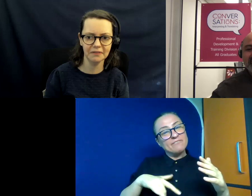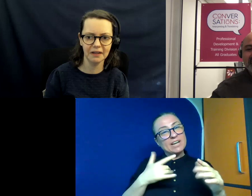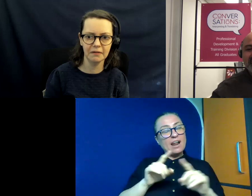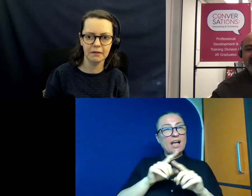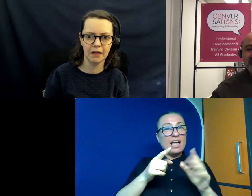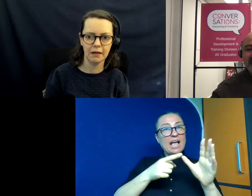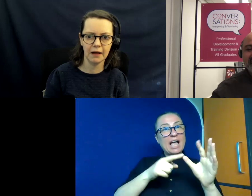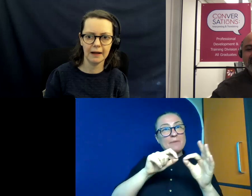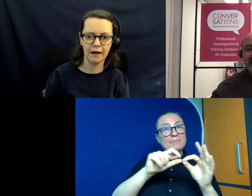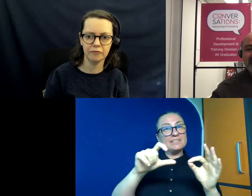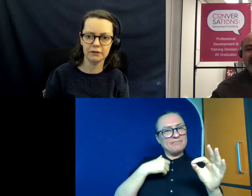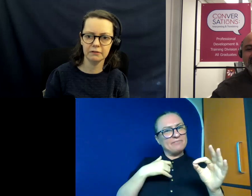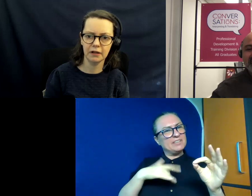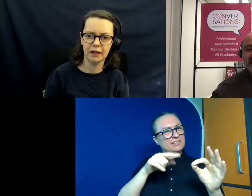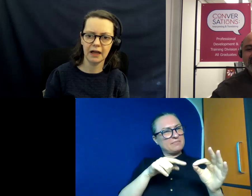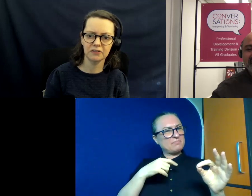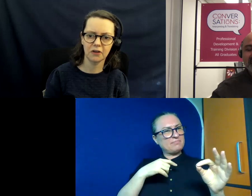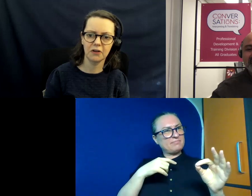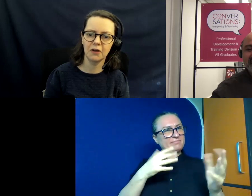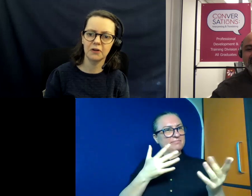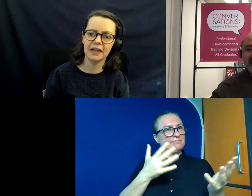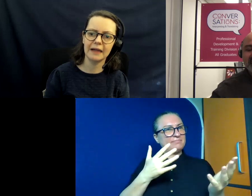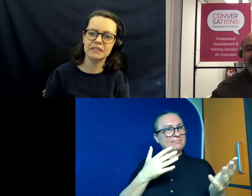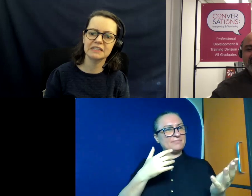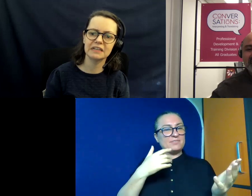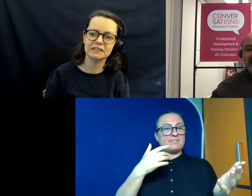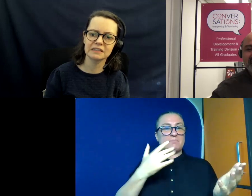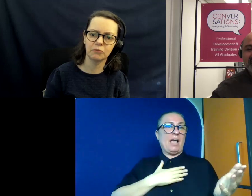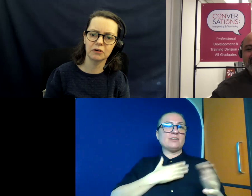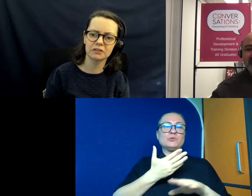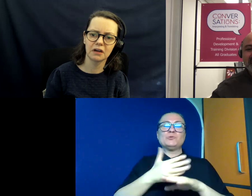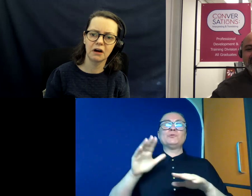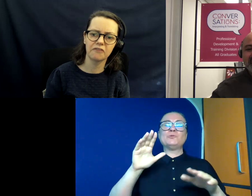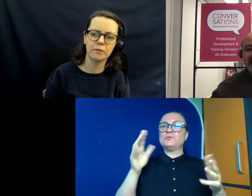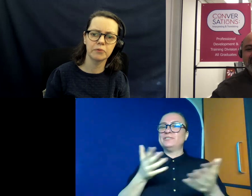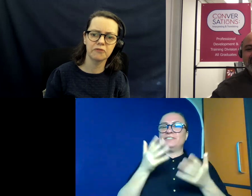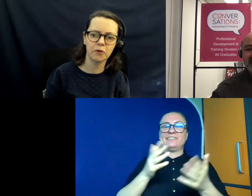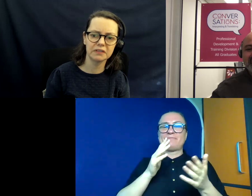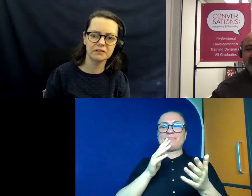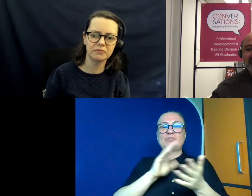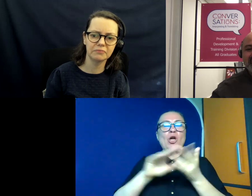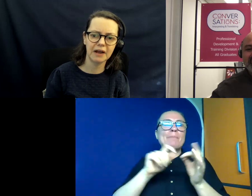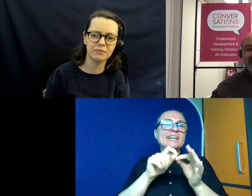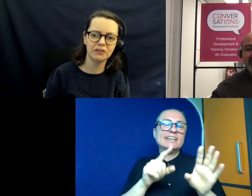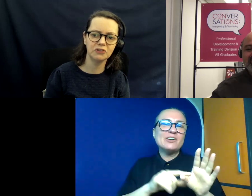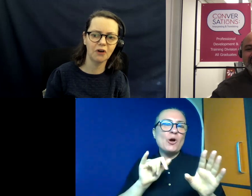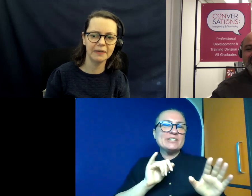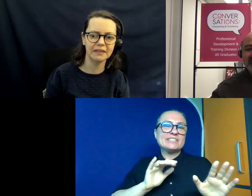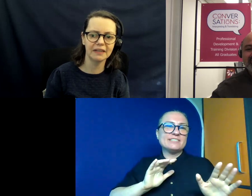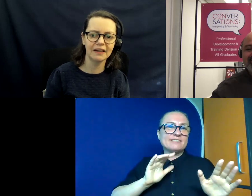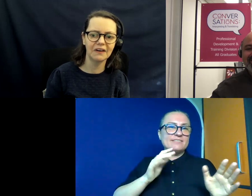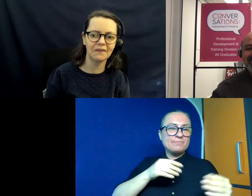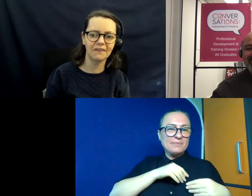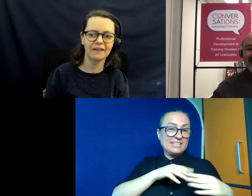know. I feel as though the ABC is somewhat of a performative, perhaps my new